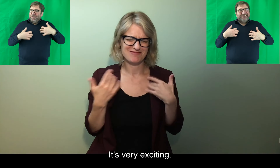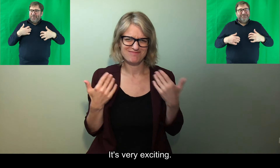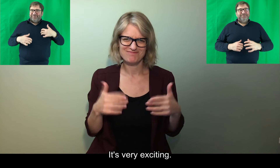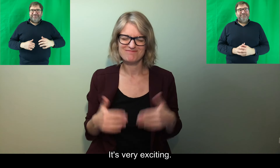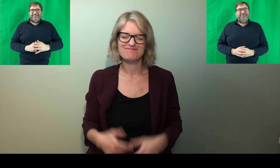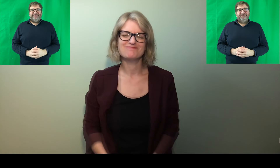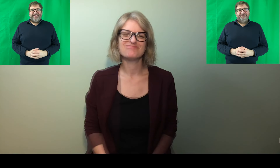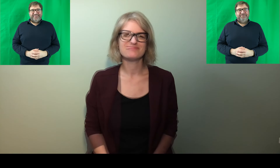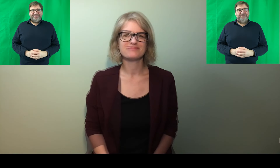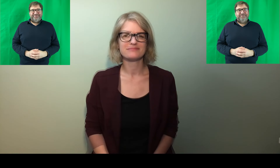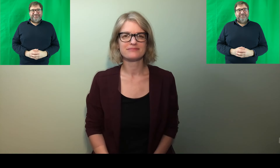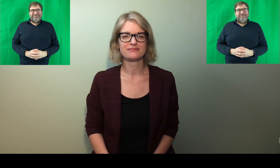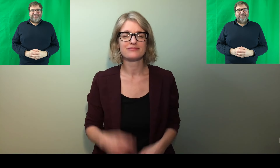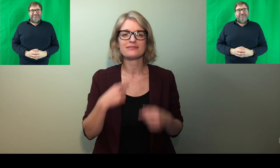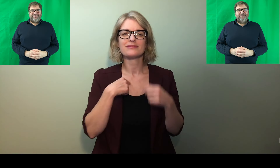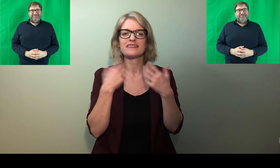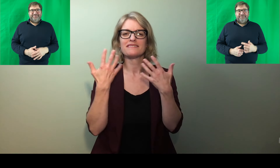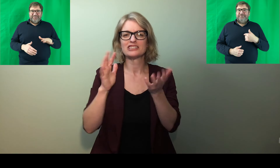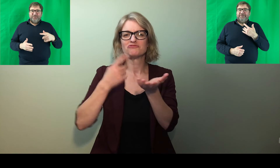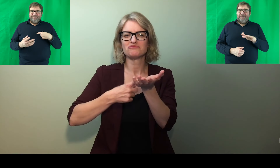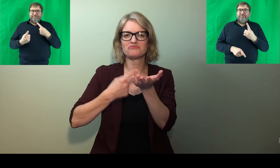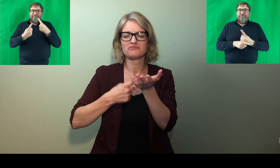very exciting.